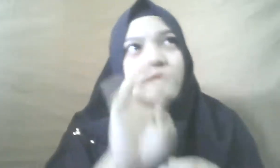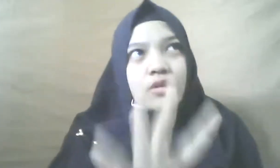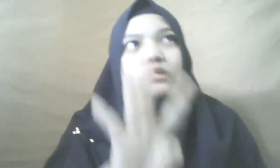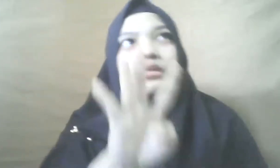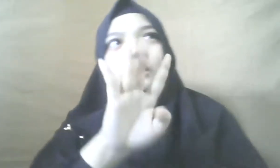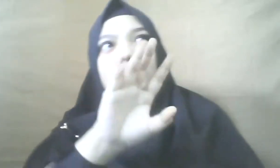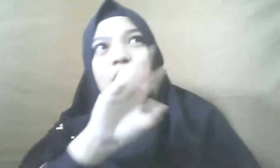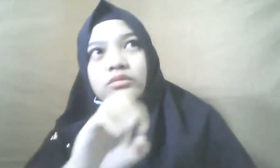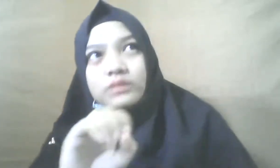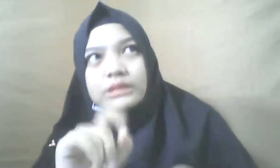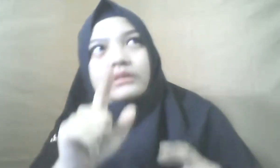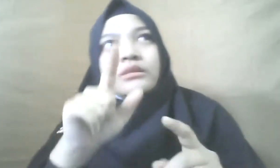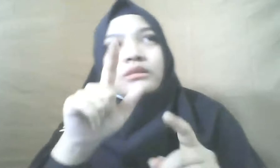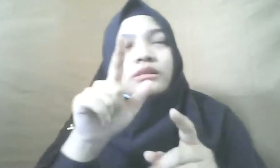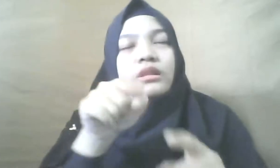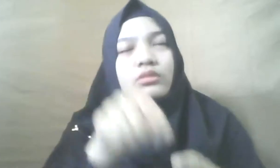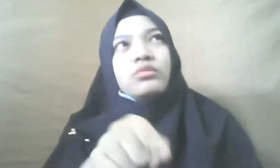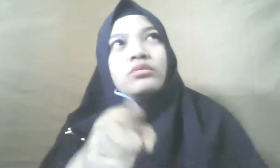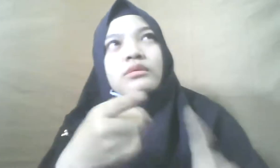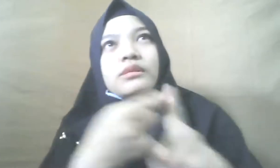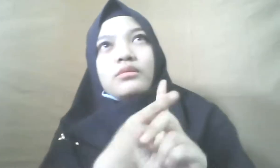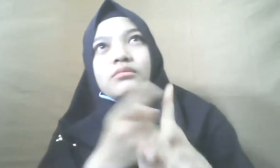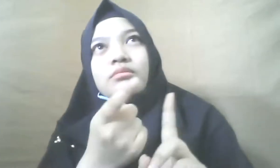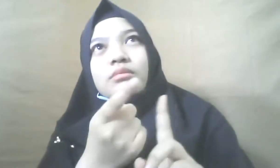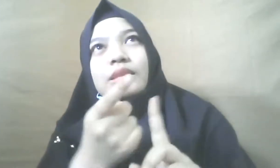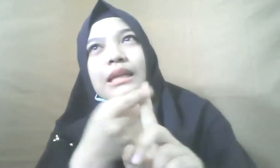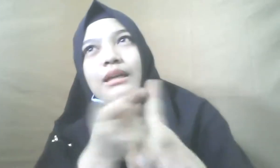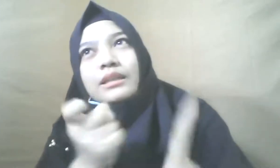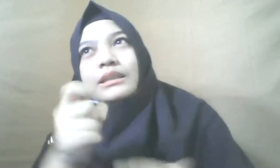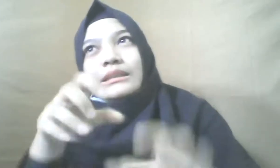4,631 tertiary education across Indonesia,